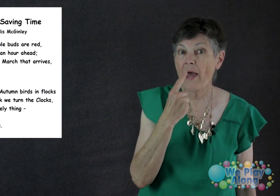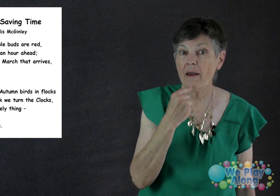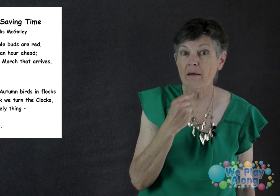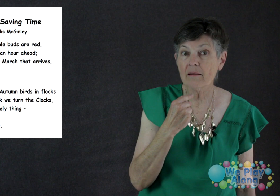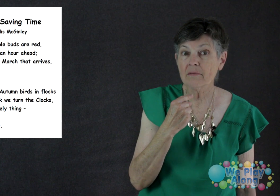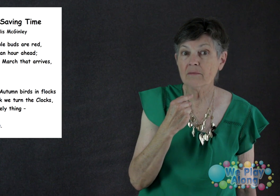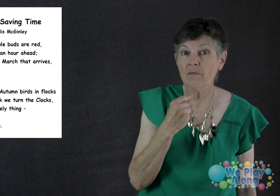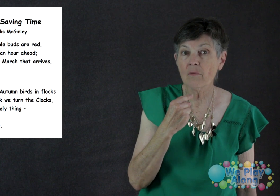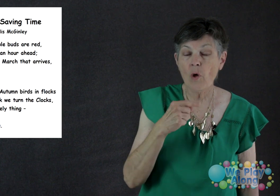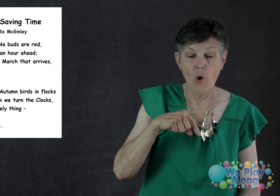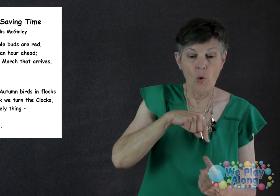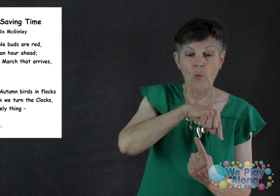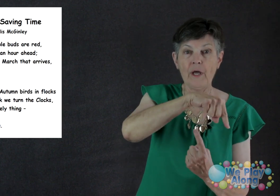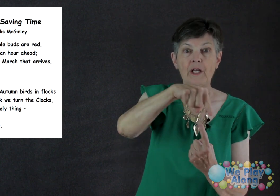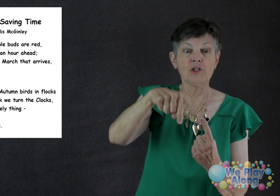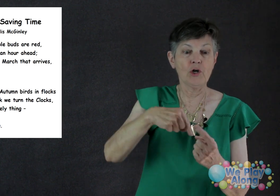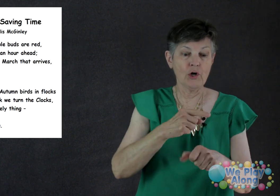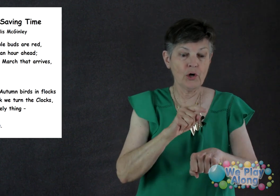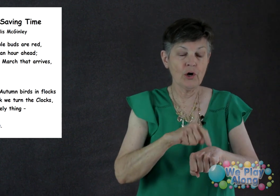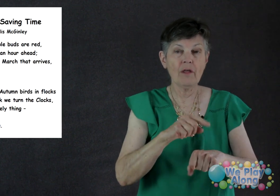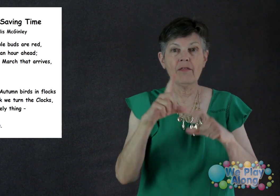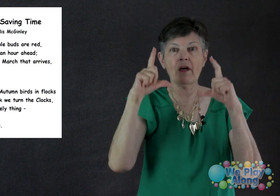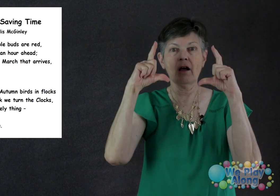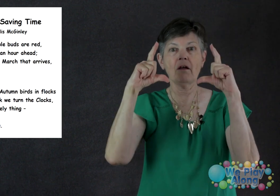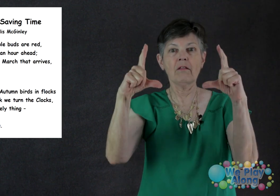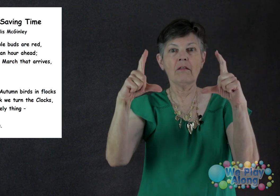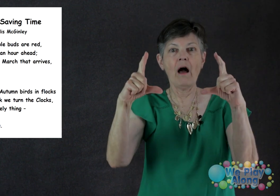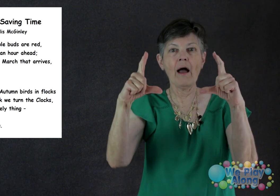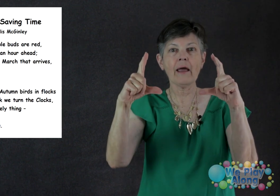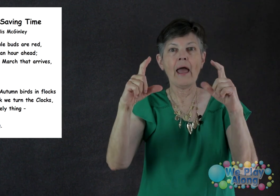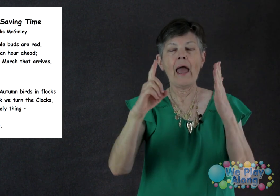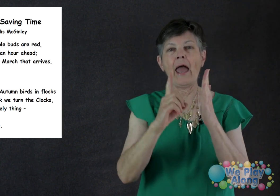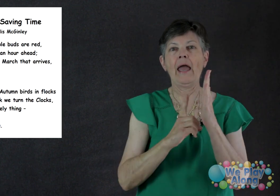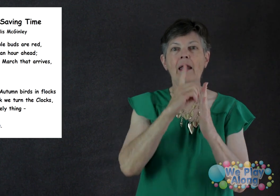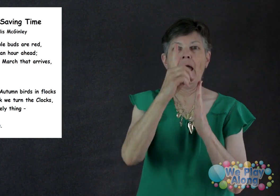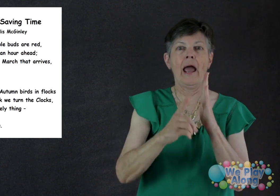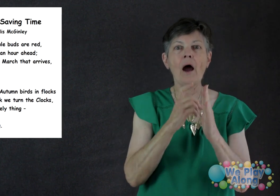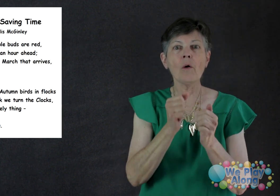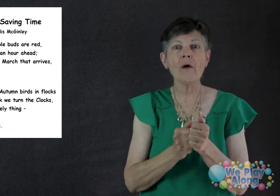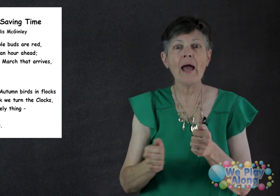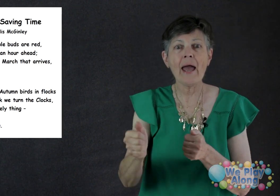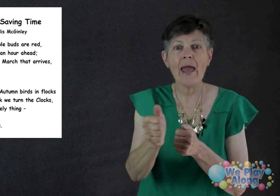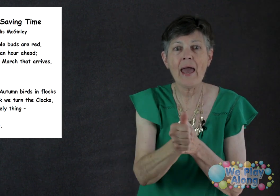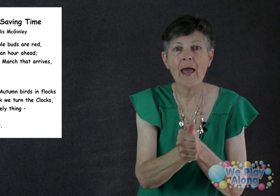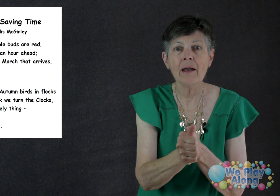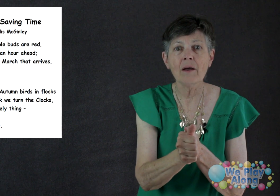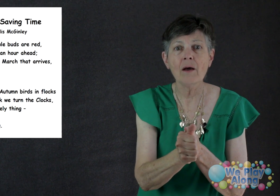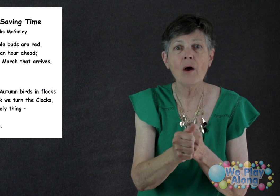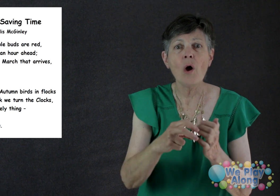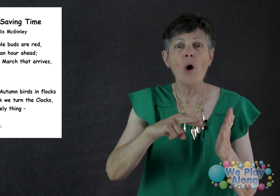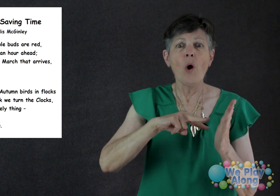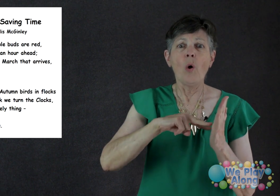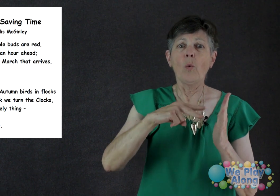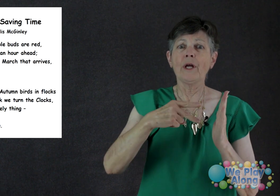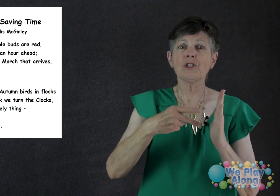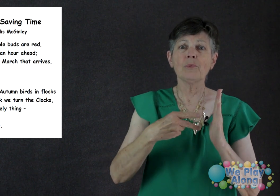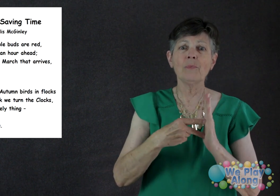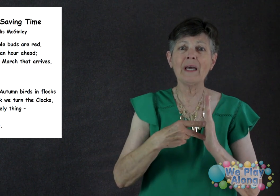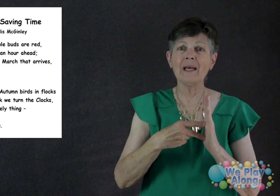red, we turn the clock an hour ahead, which